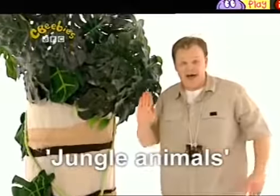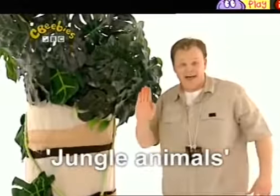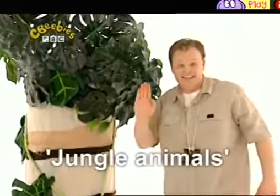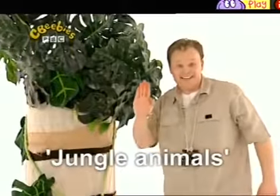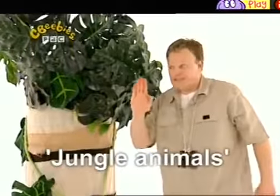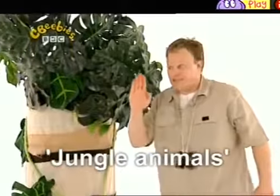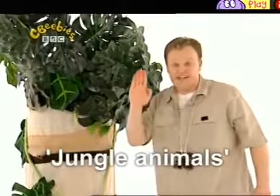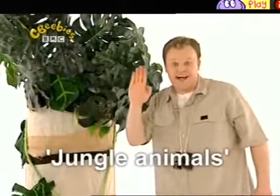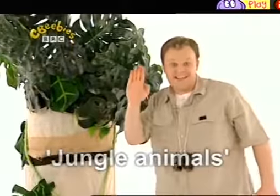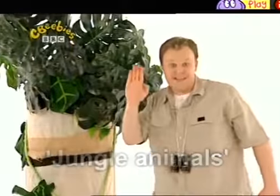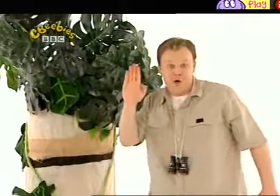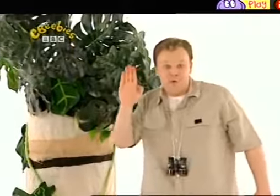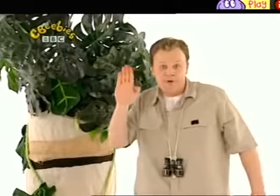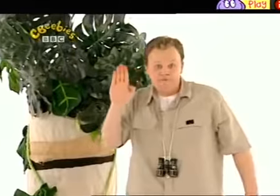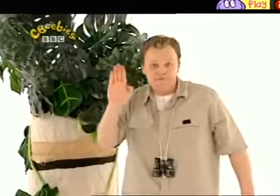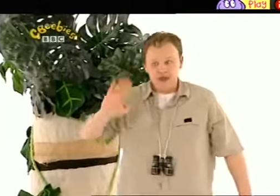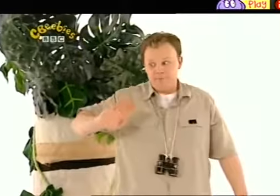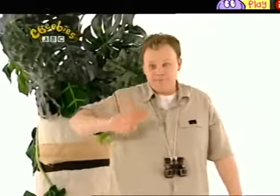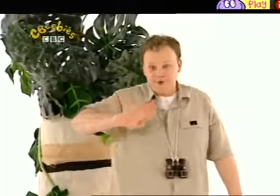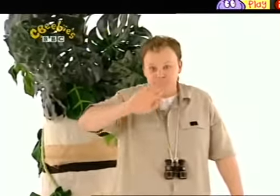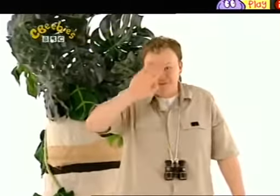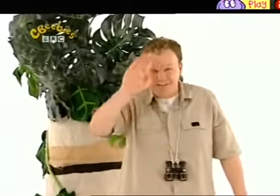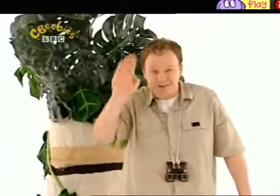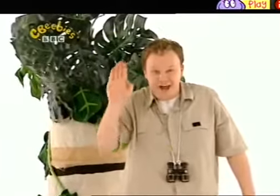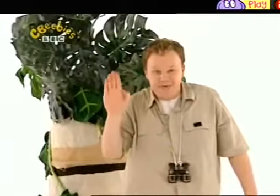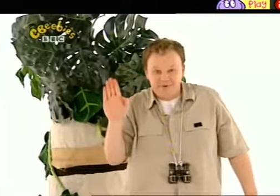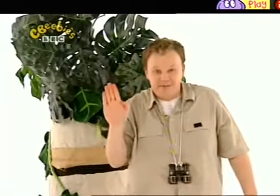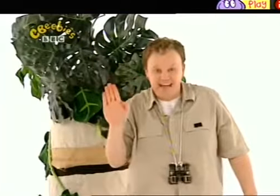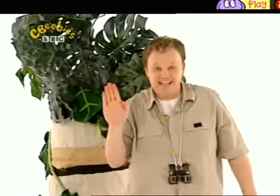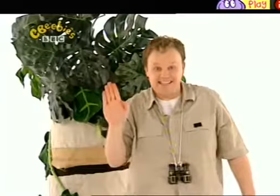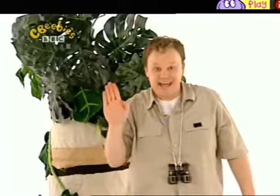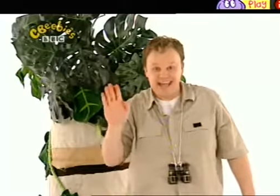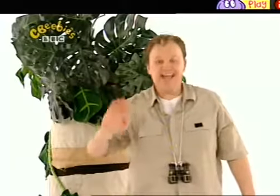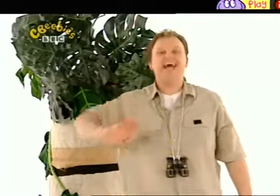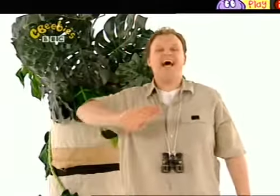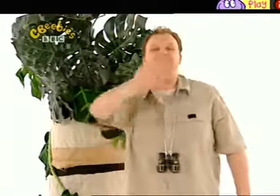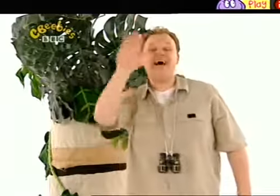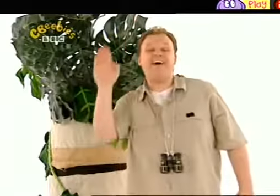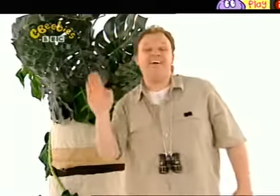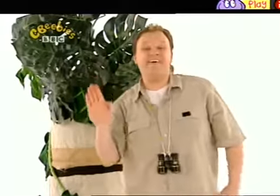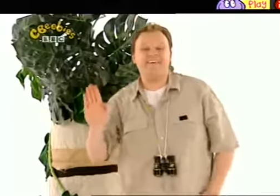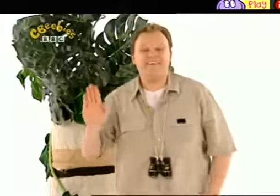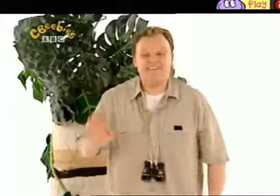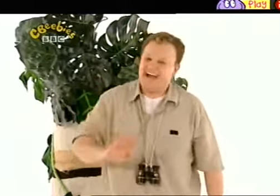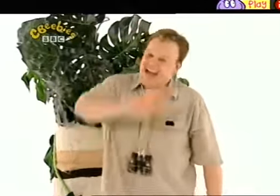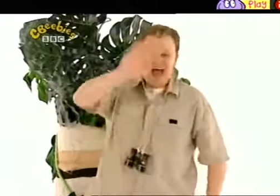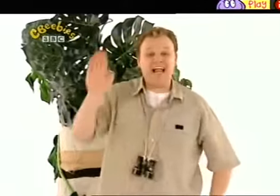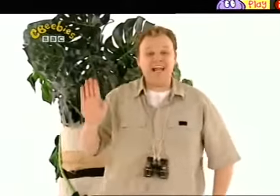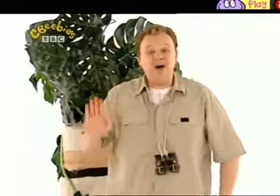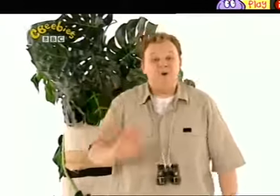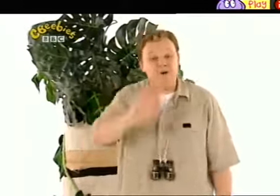your hand just like so. Move it around and say, hello! Hello,